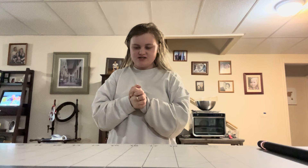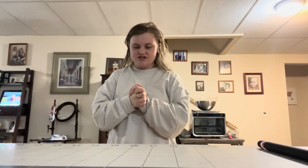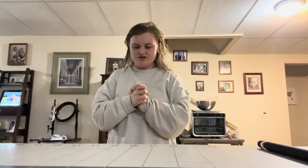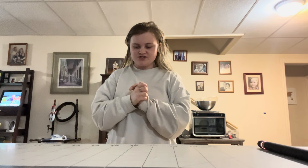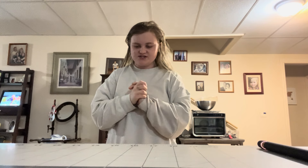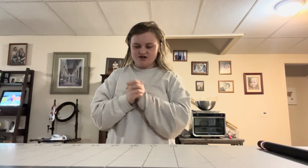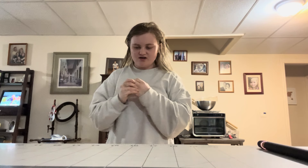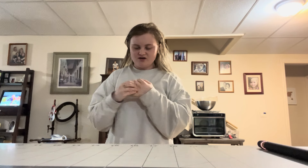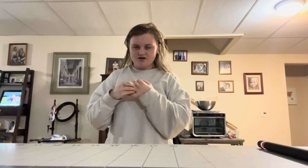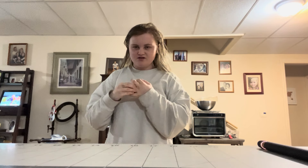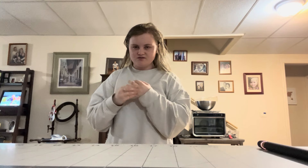hear